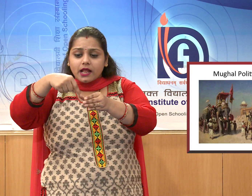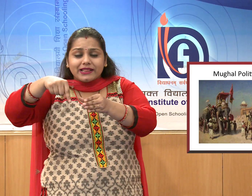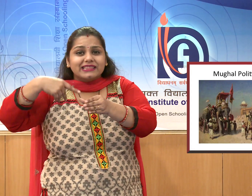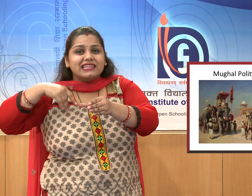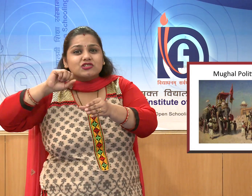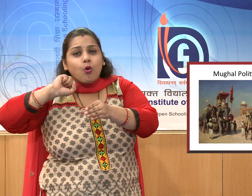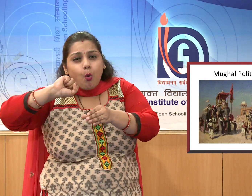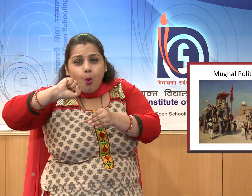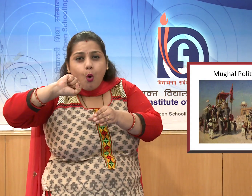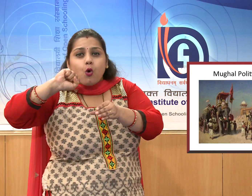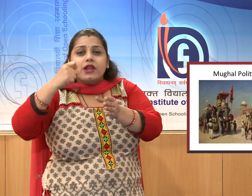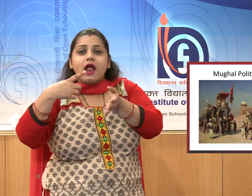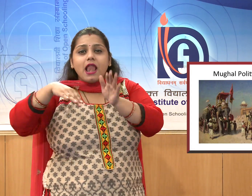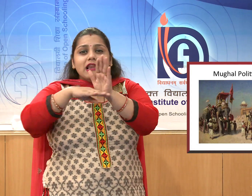unprecedented level.